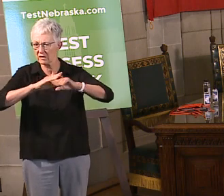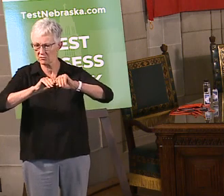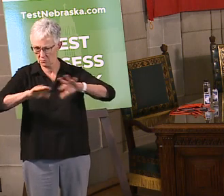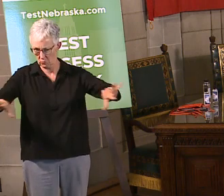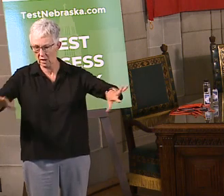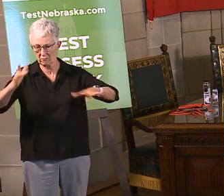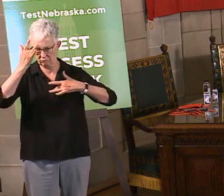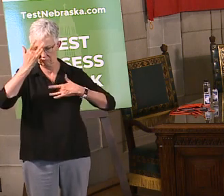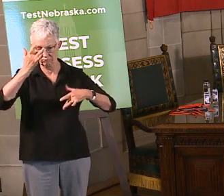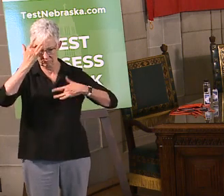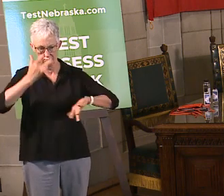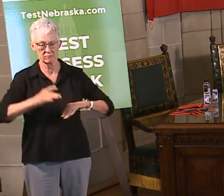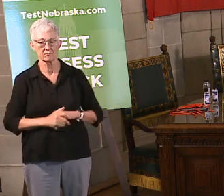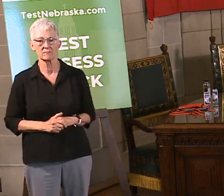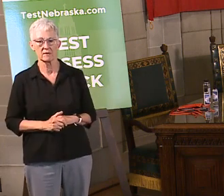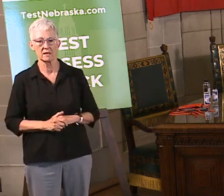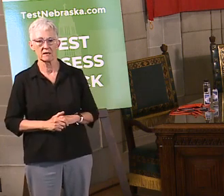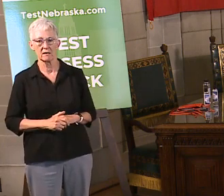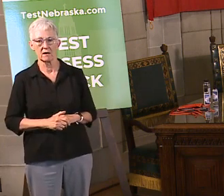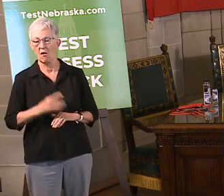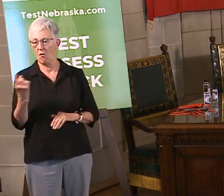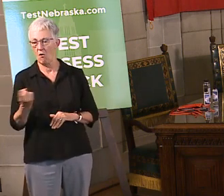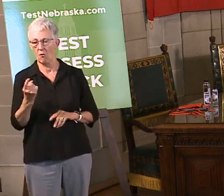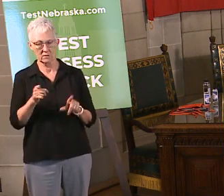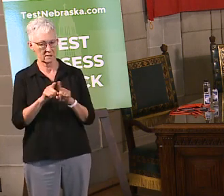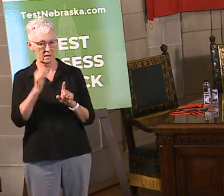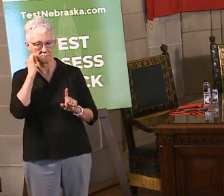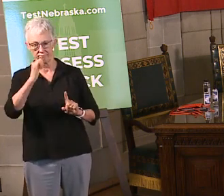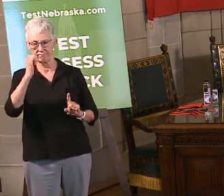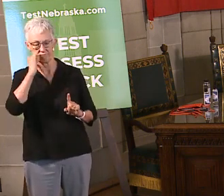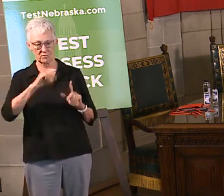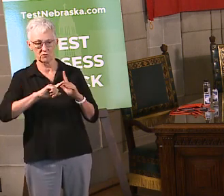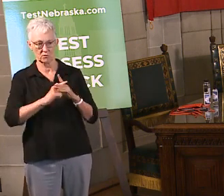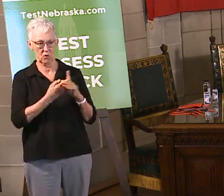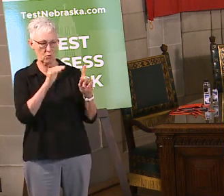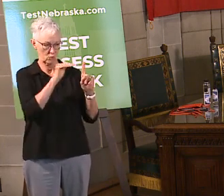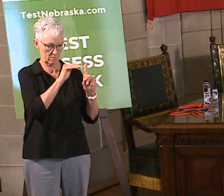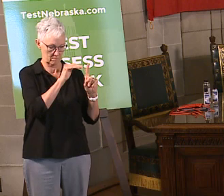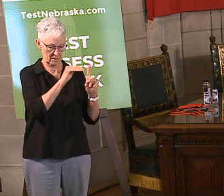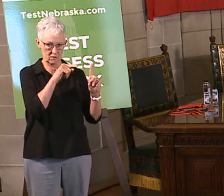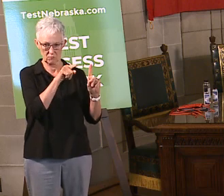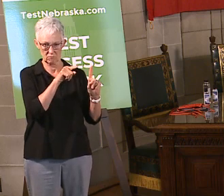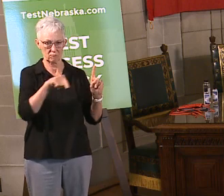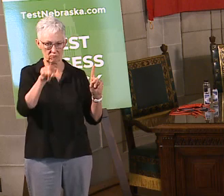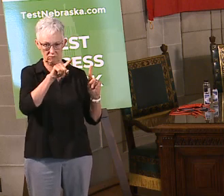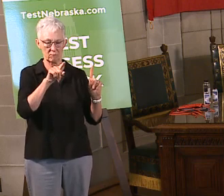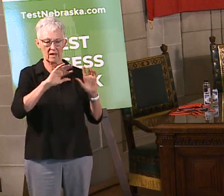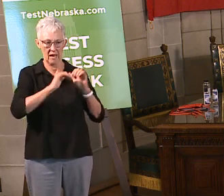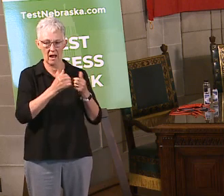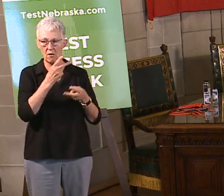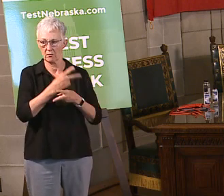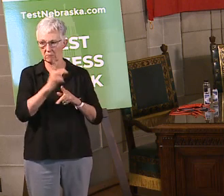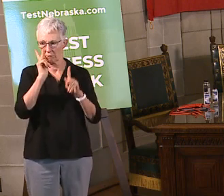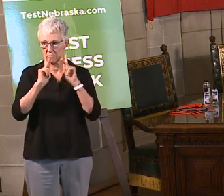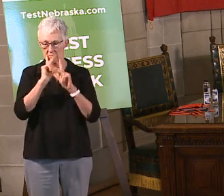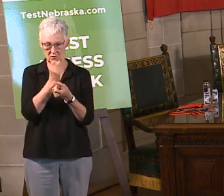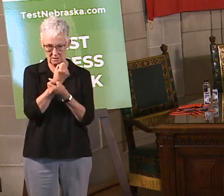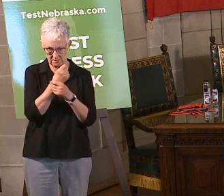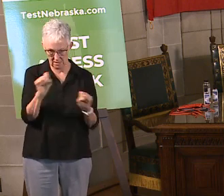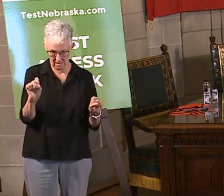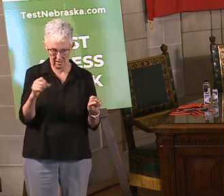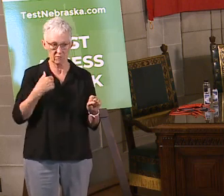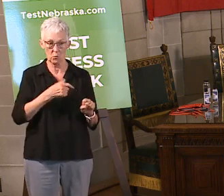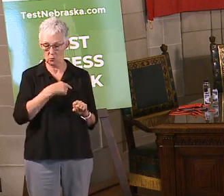as always, will start with our reminders to keep Nebraska safe and healthy. We had loosened some of the restrictions we had on our